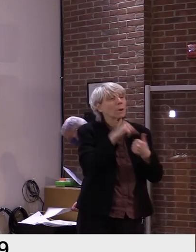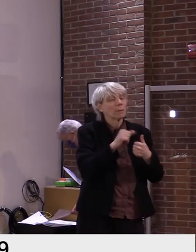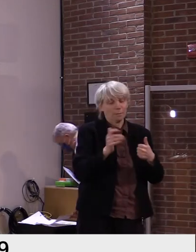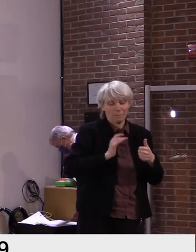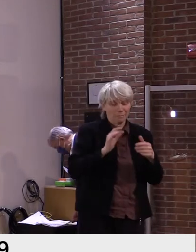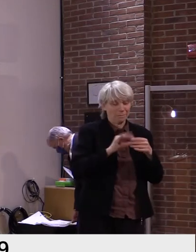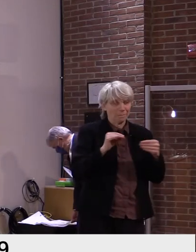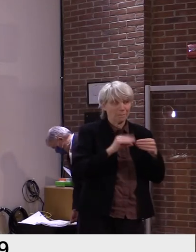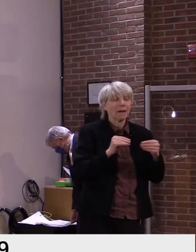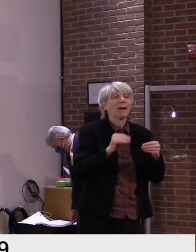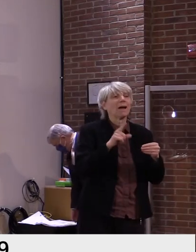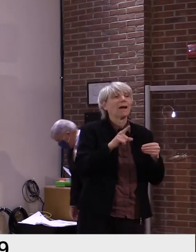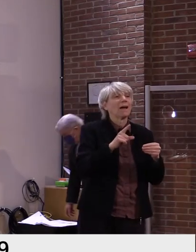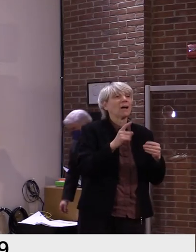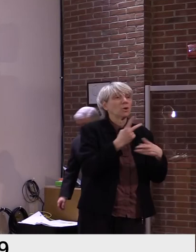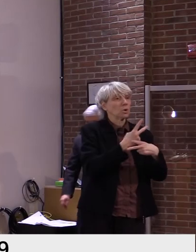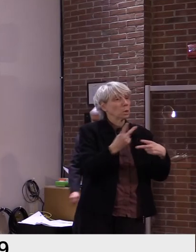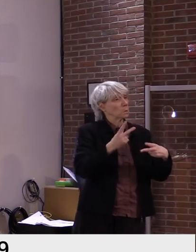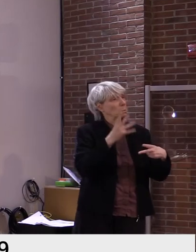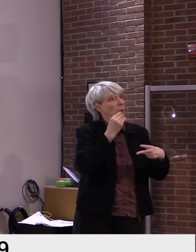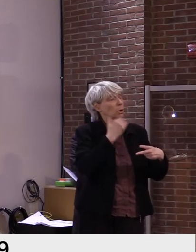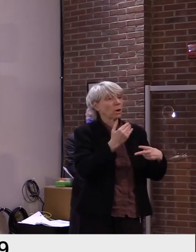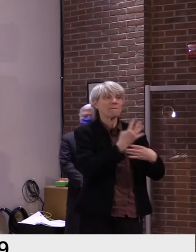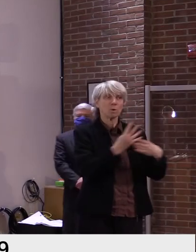by the four-week mark.